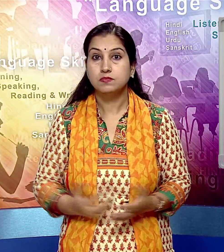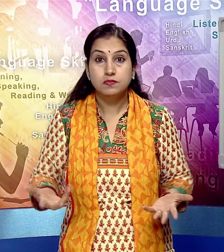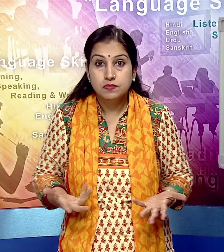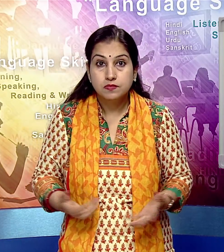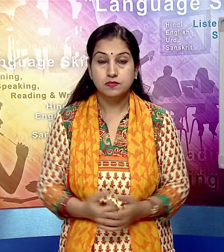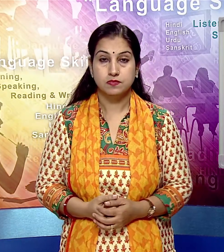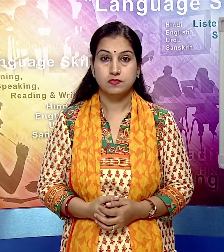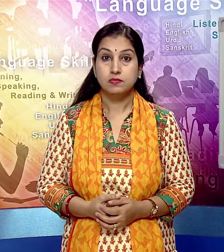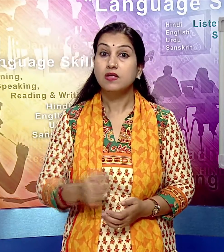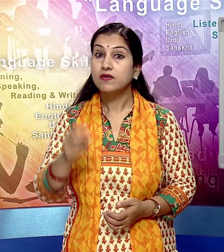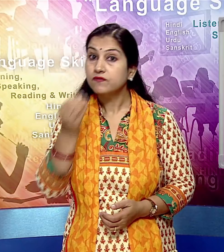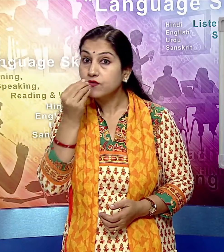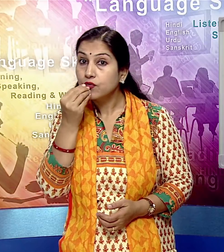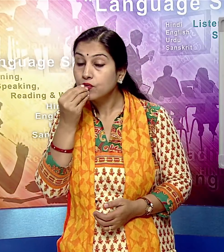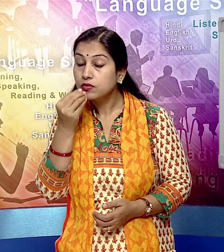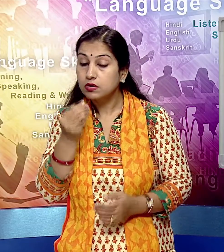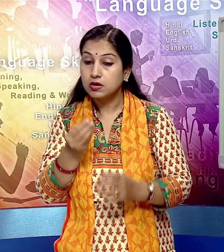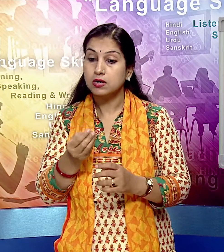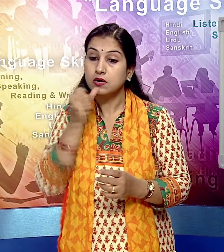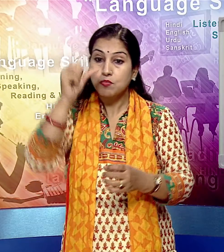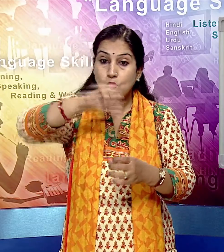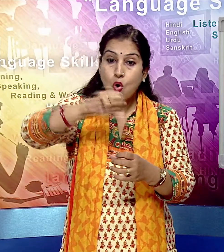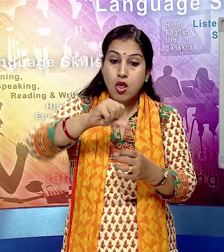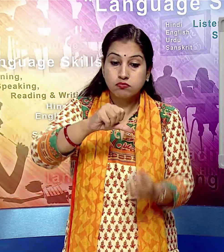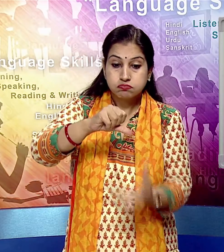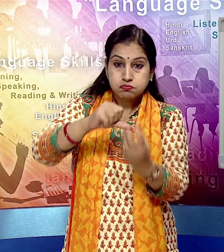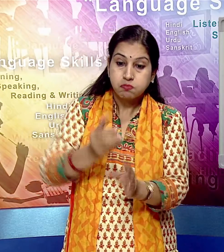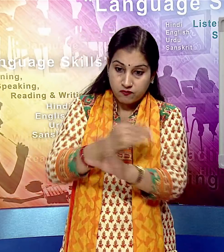Wash the foods thoroughly before boiling.